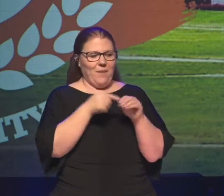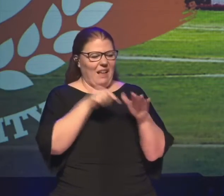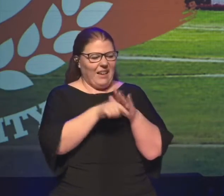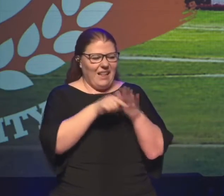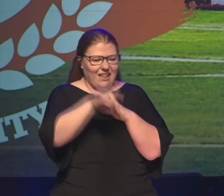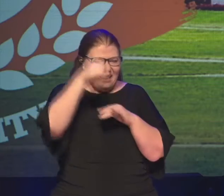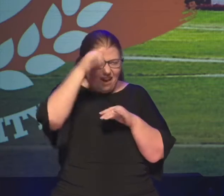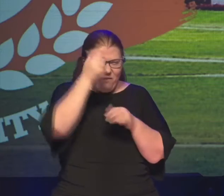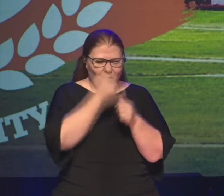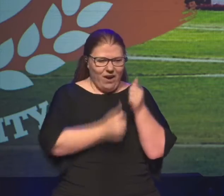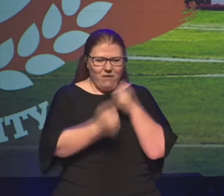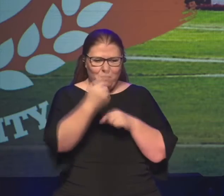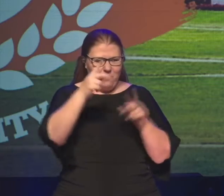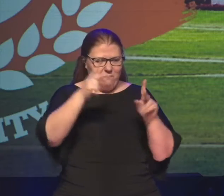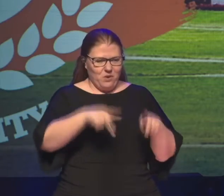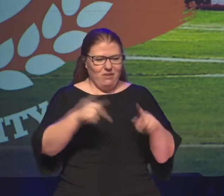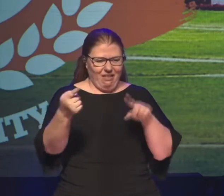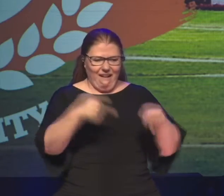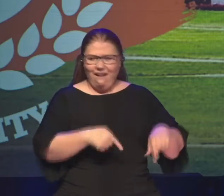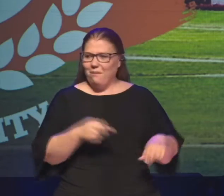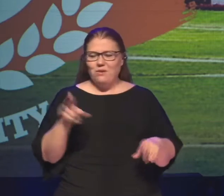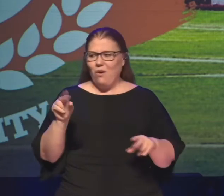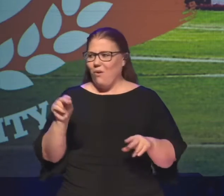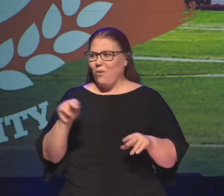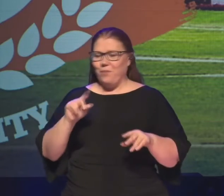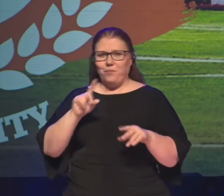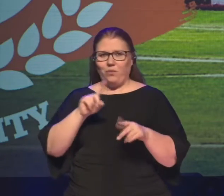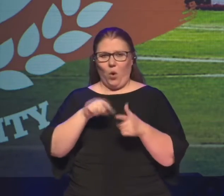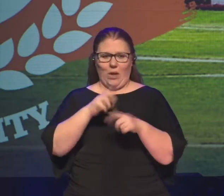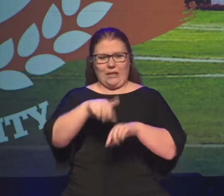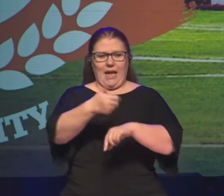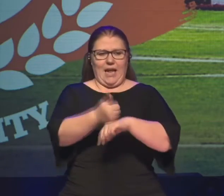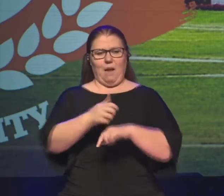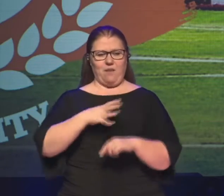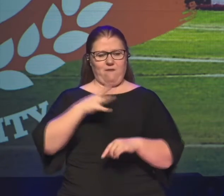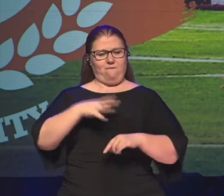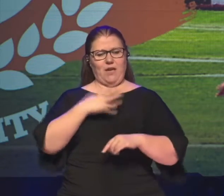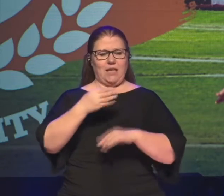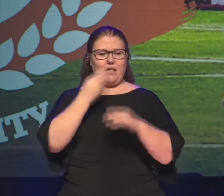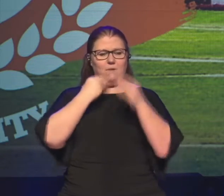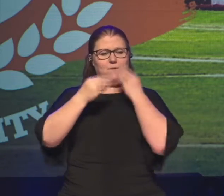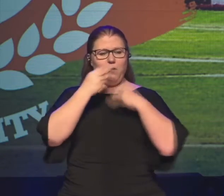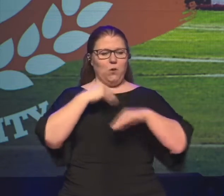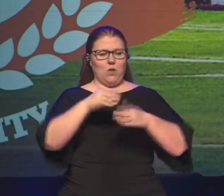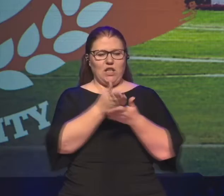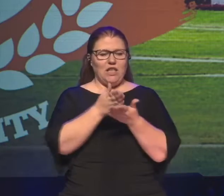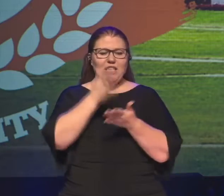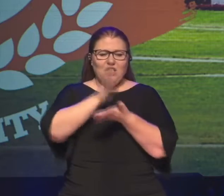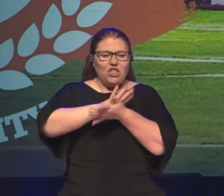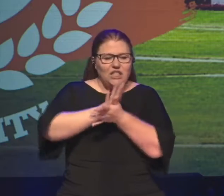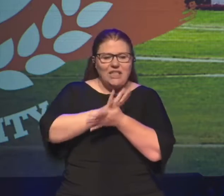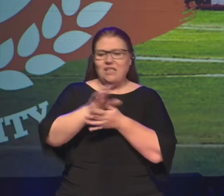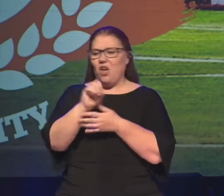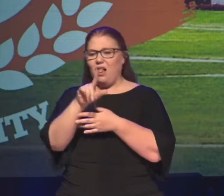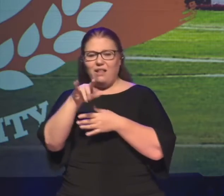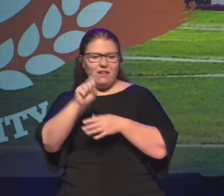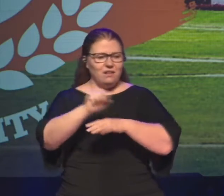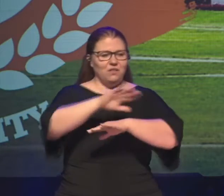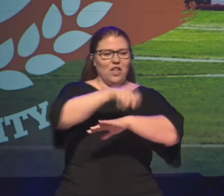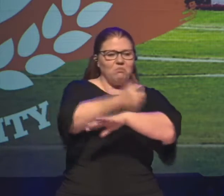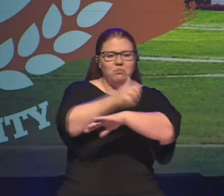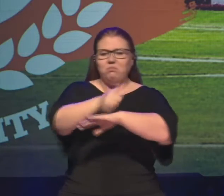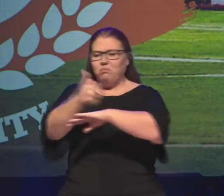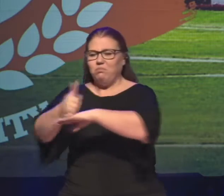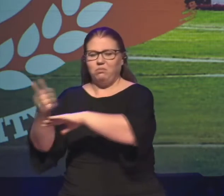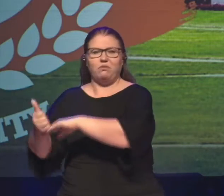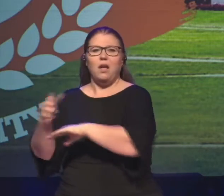every person who comes calling, right? Or laying out a fancy spread of artisanal cheeses and imported olives. In other words, she's saying,